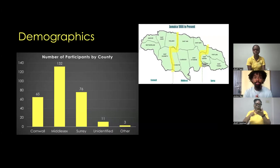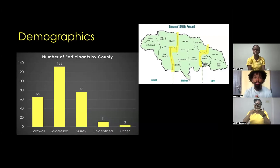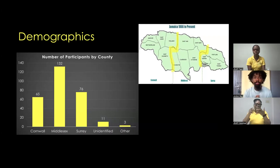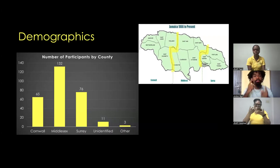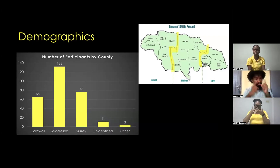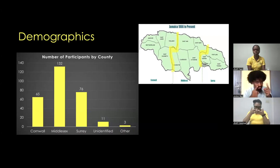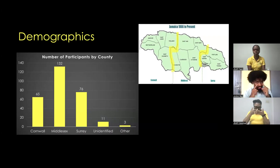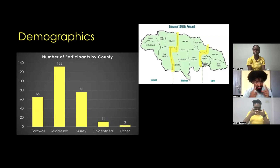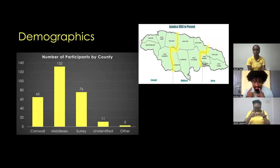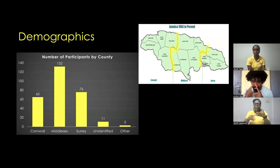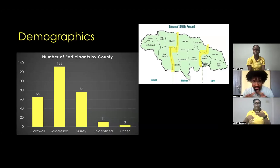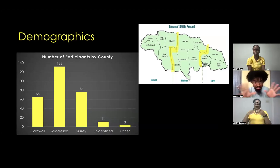we also check